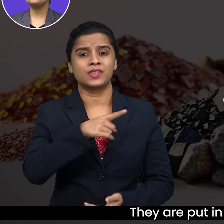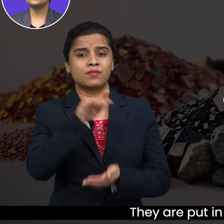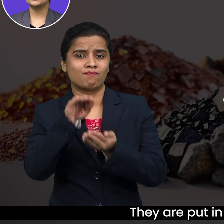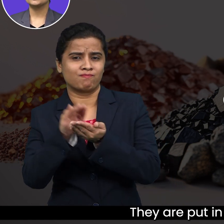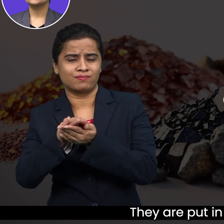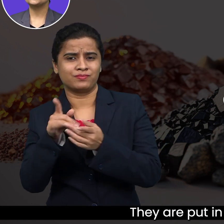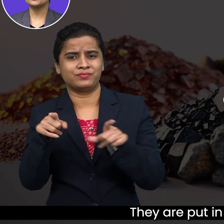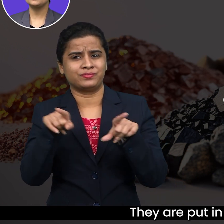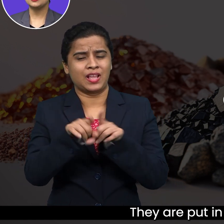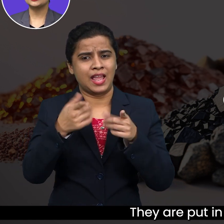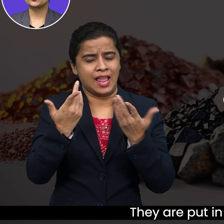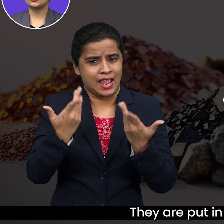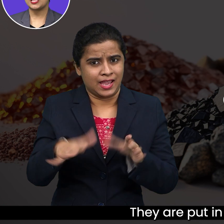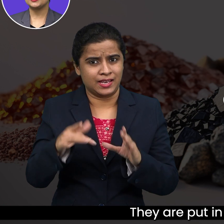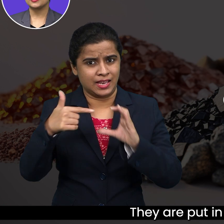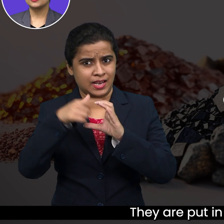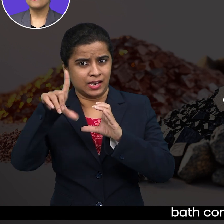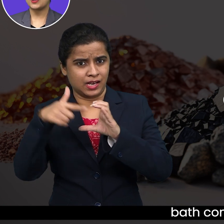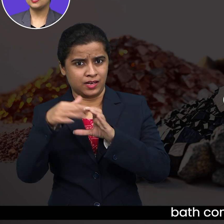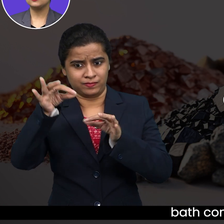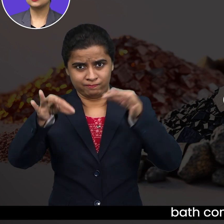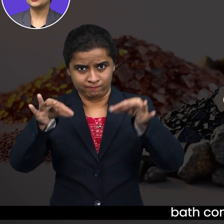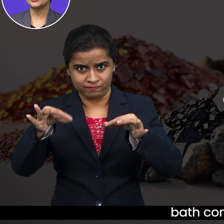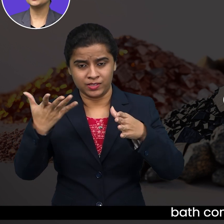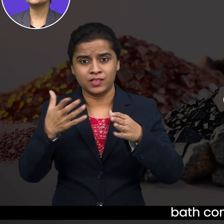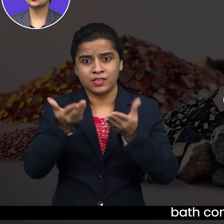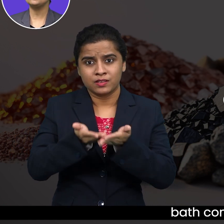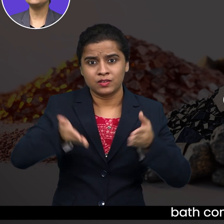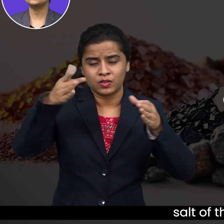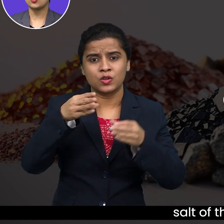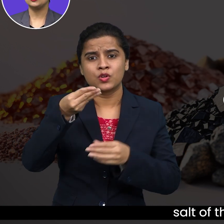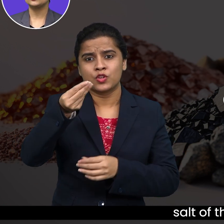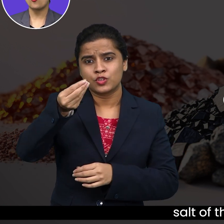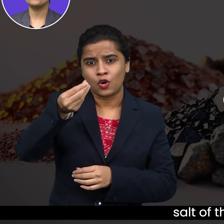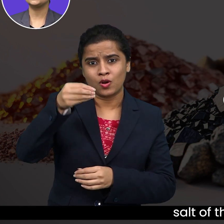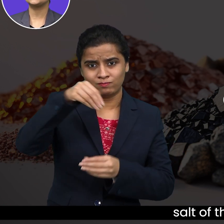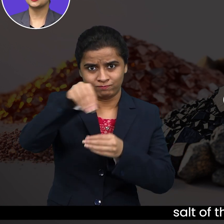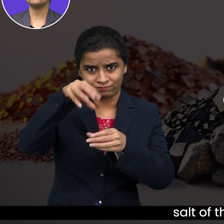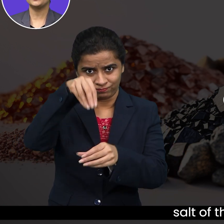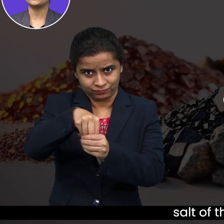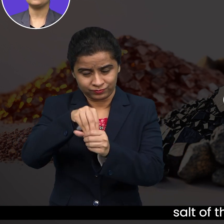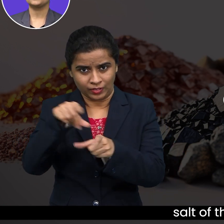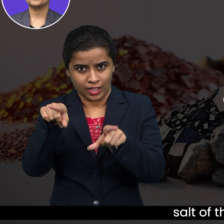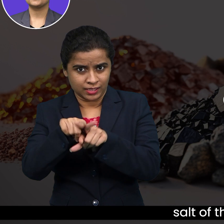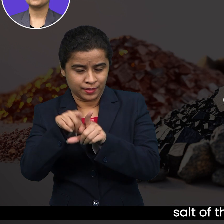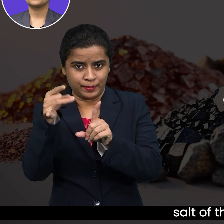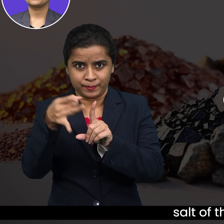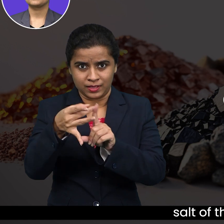They are put in suitable electrolytic bath containing soluble salt of the same